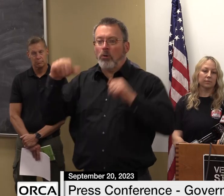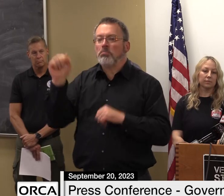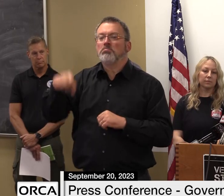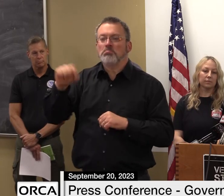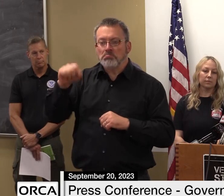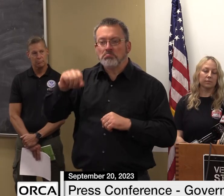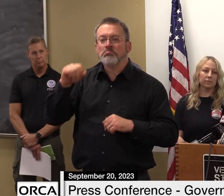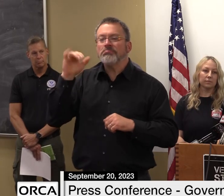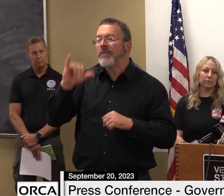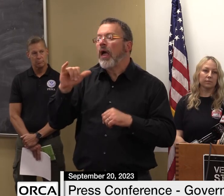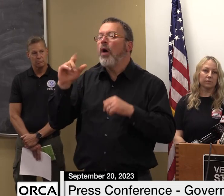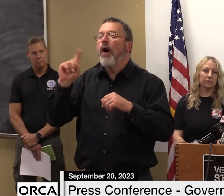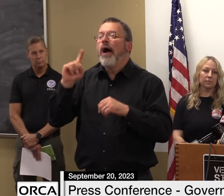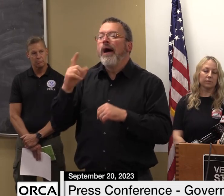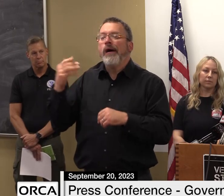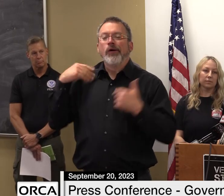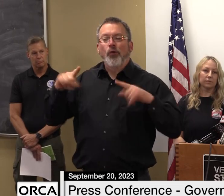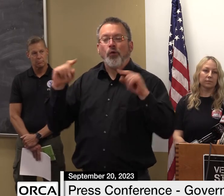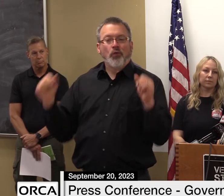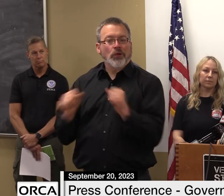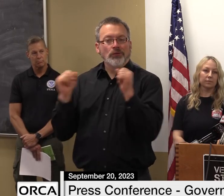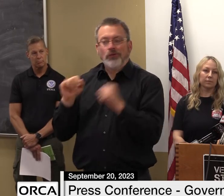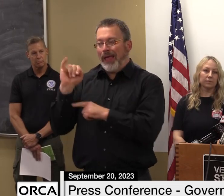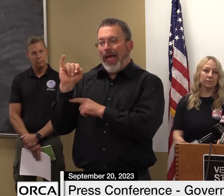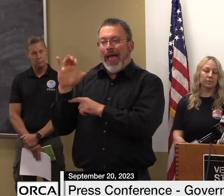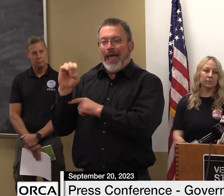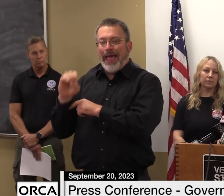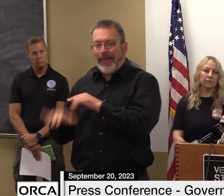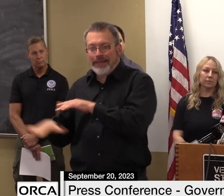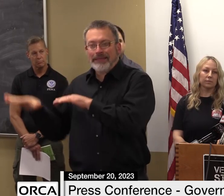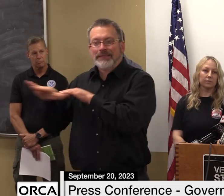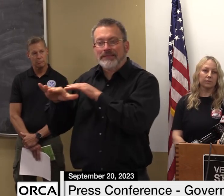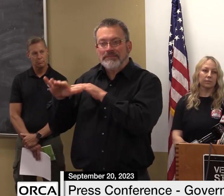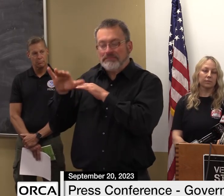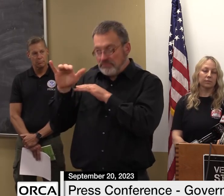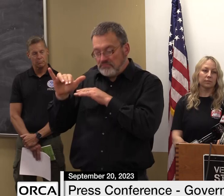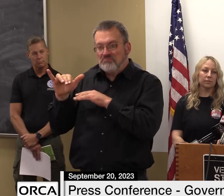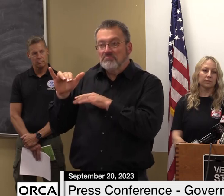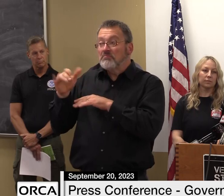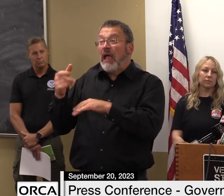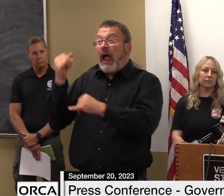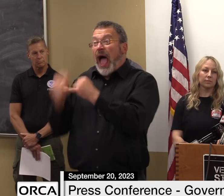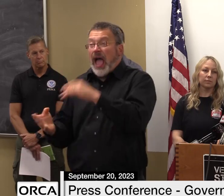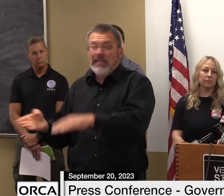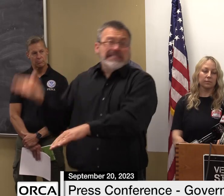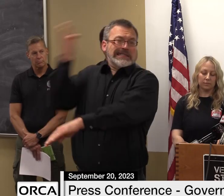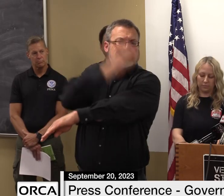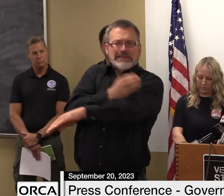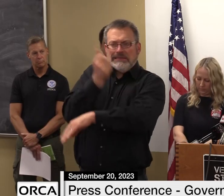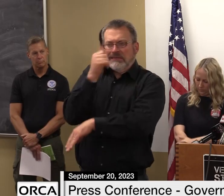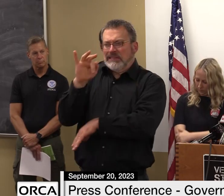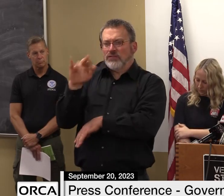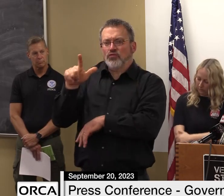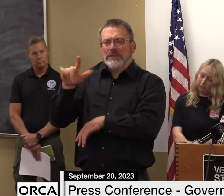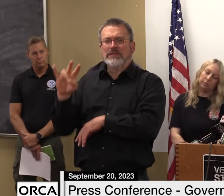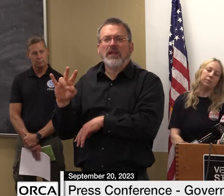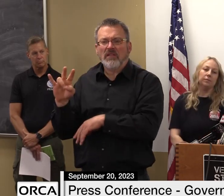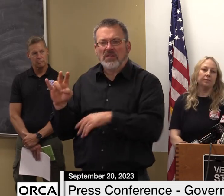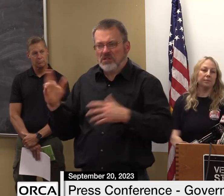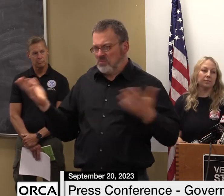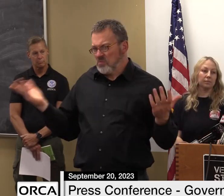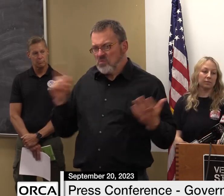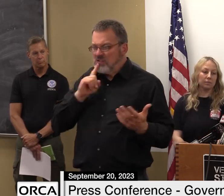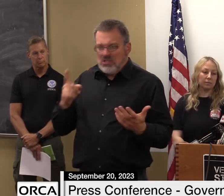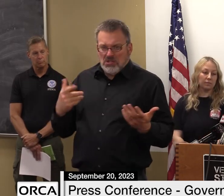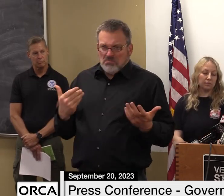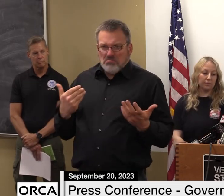time before that was the Great Flood of 1927, before we had the protection of Wrightsville Dam. We knew we were taking the right steps to protect our